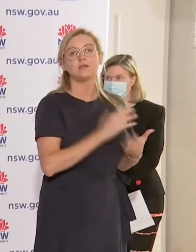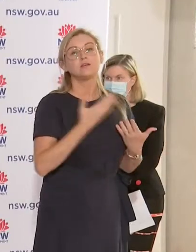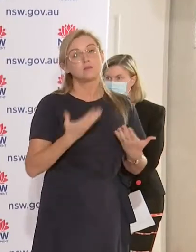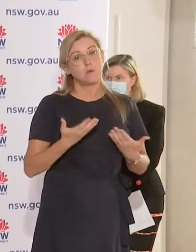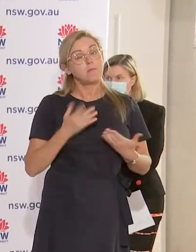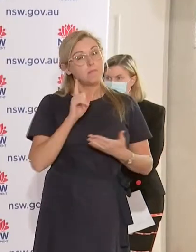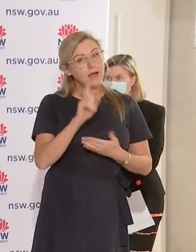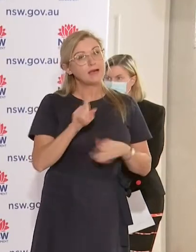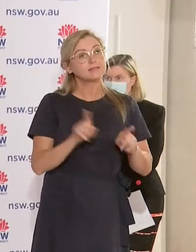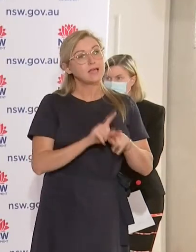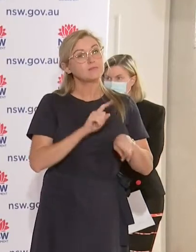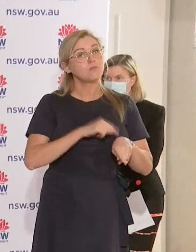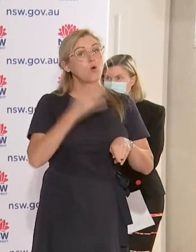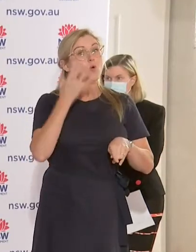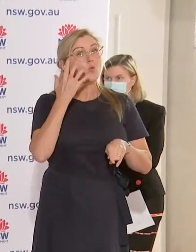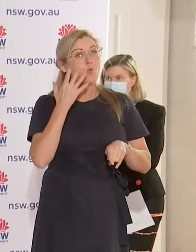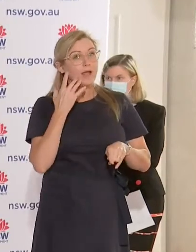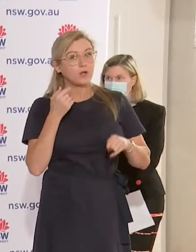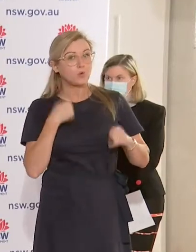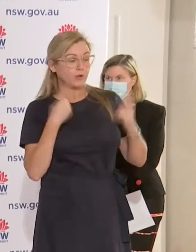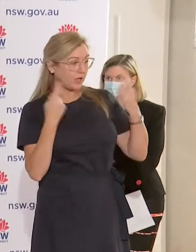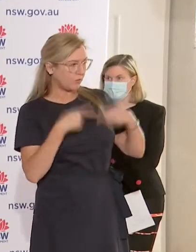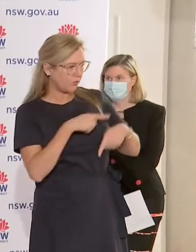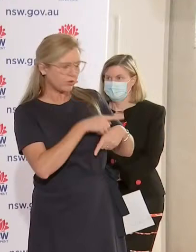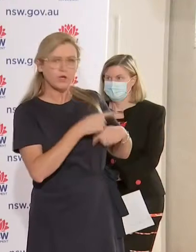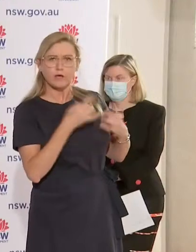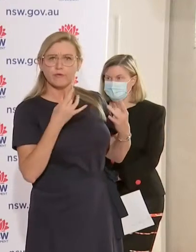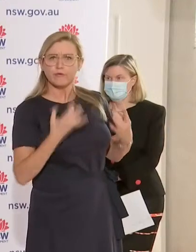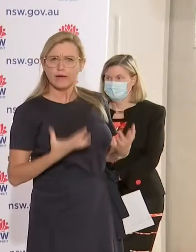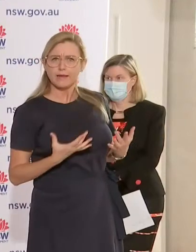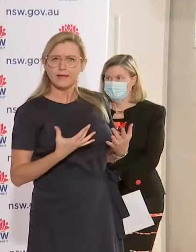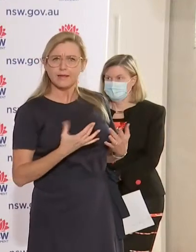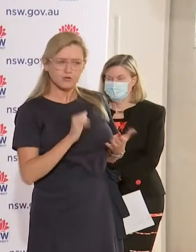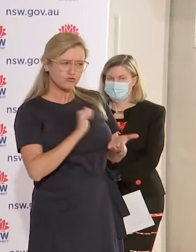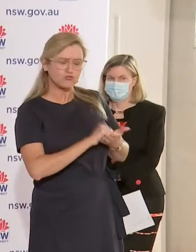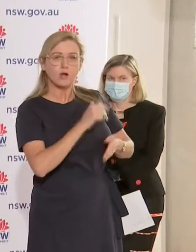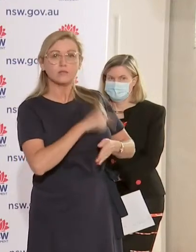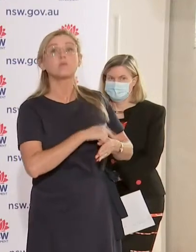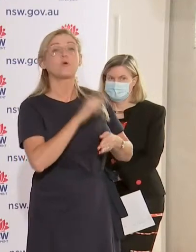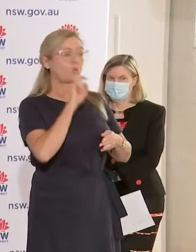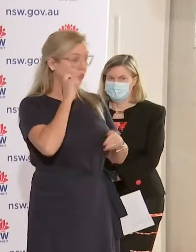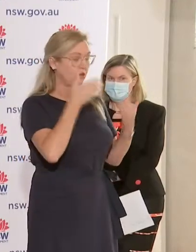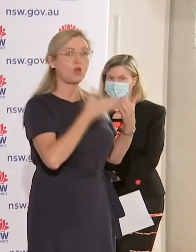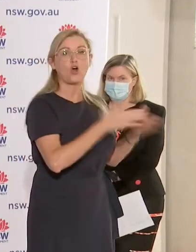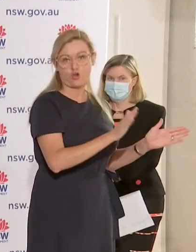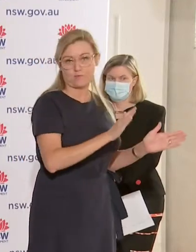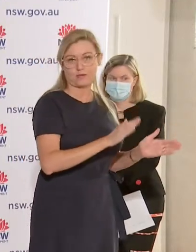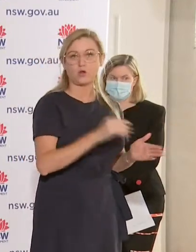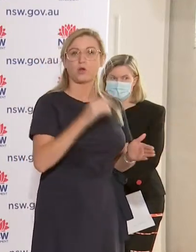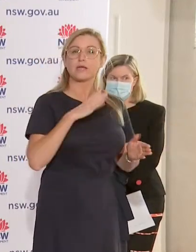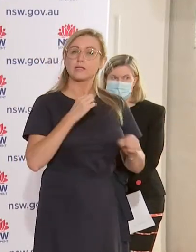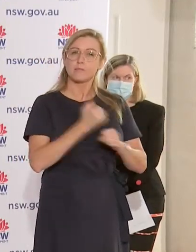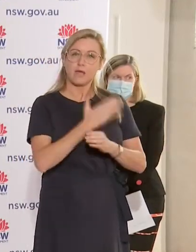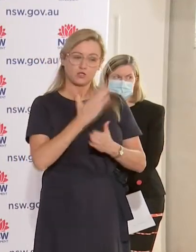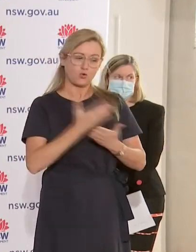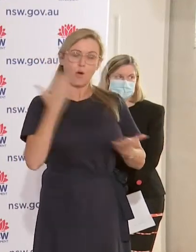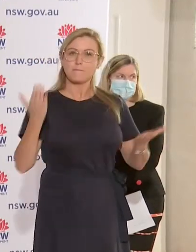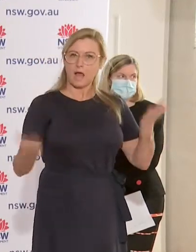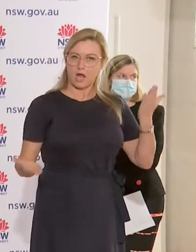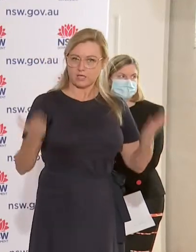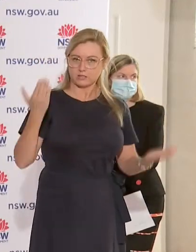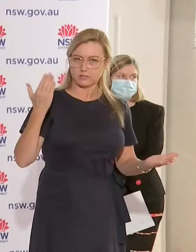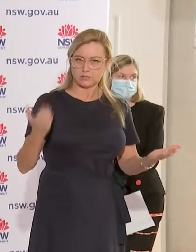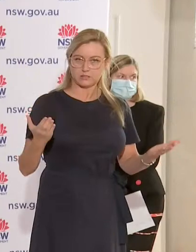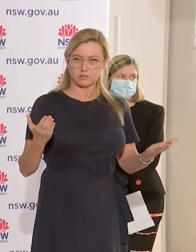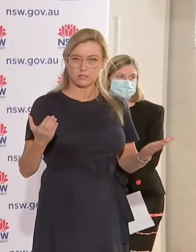is, whenever it's safe to do so, we will give people those freedoms, and I hope the roadmap demonstrates that. It's a balanced and safe and cautious approach,